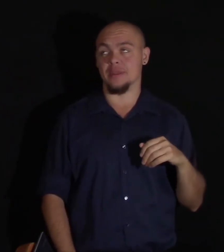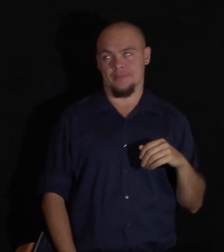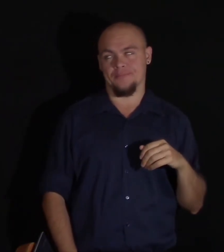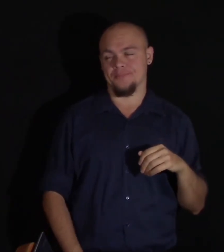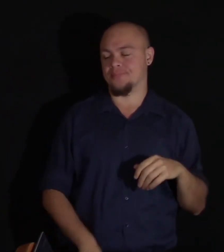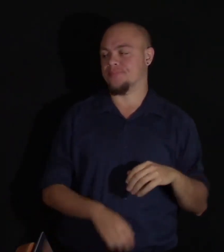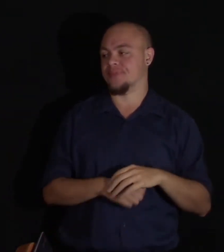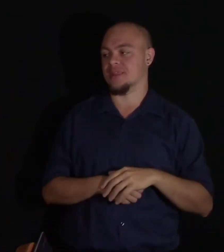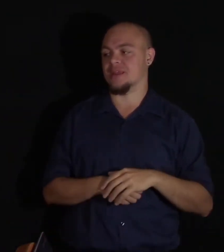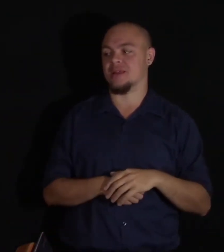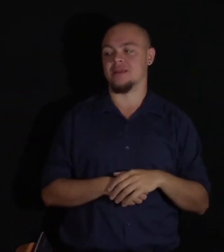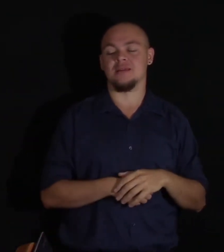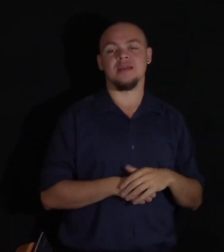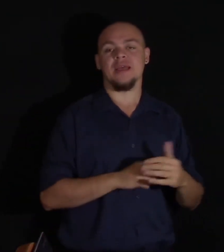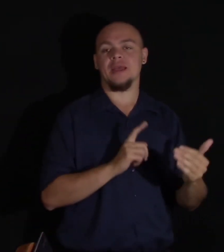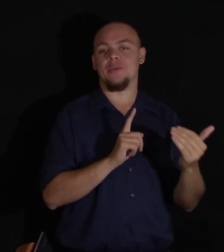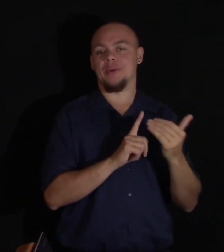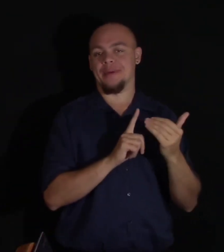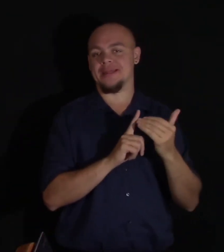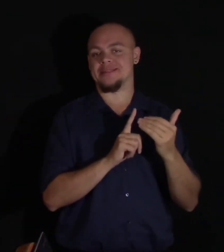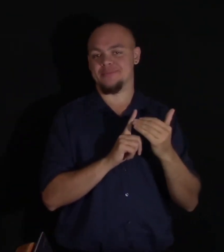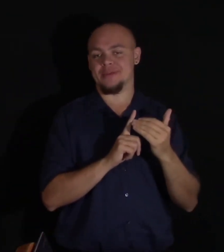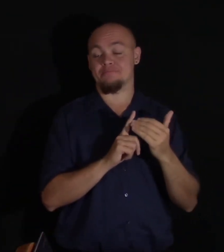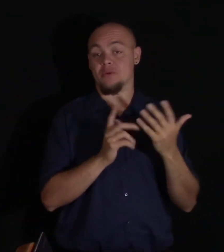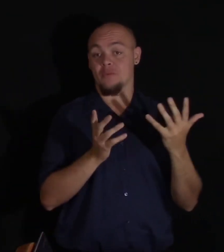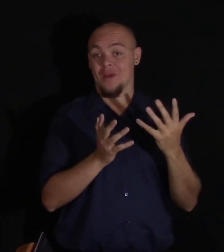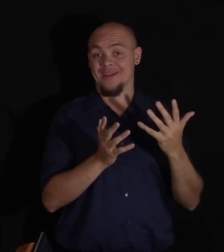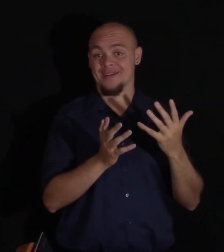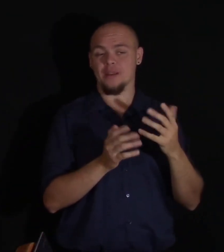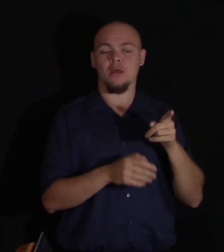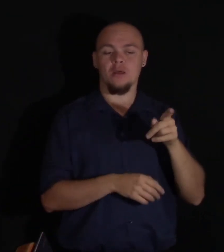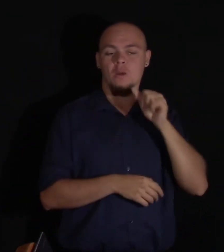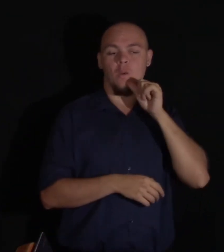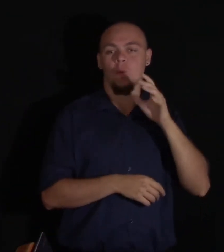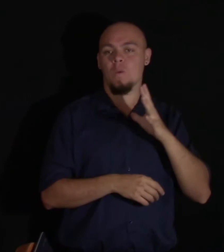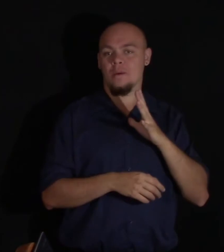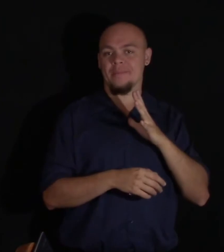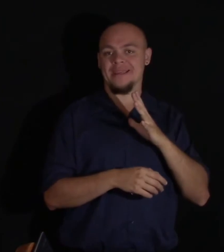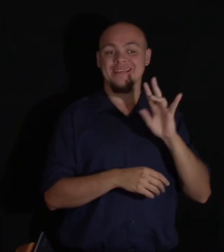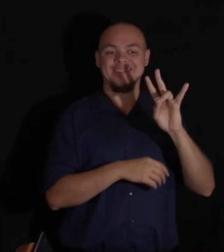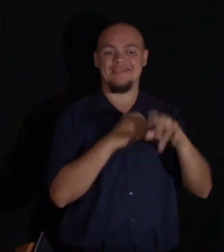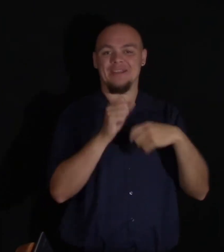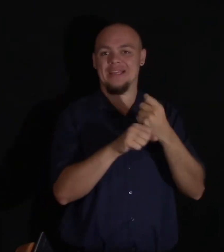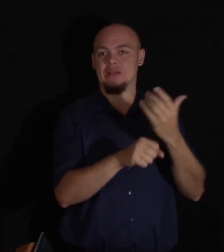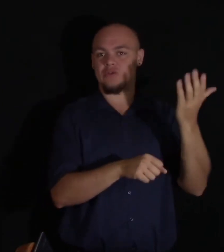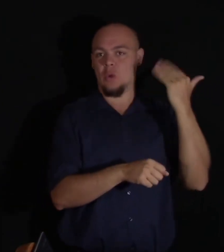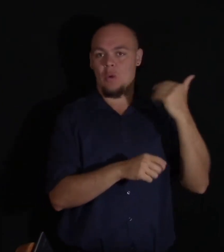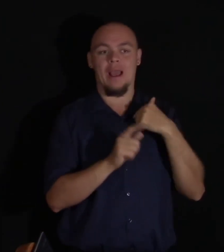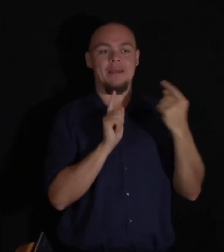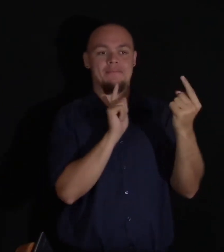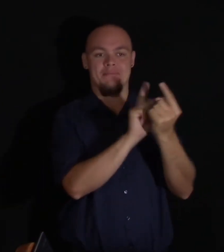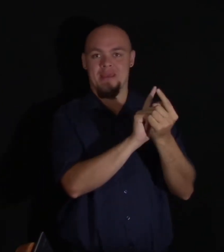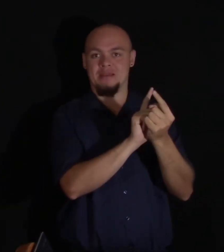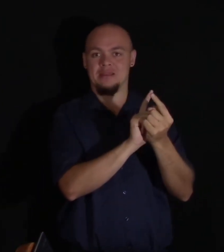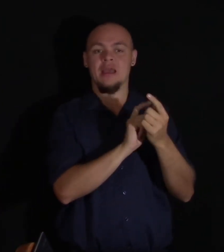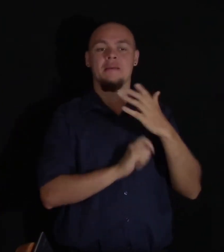Well, you know, this reminds me of a woman I met 7 years ago when I started my PhD in psychology.